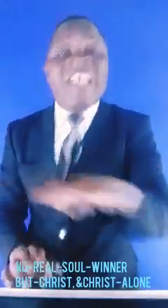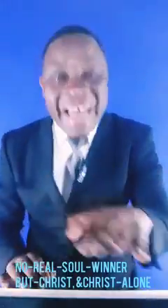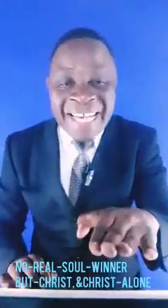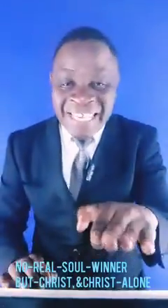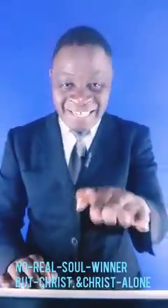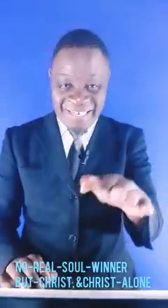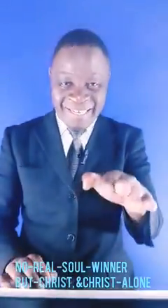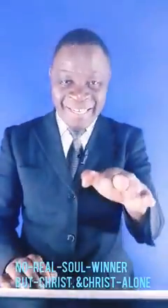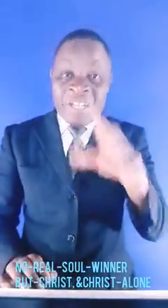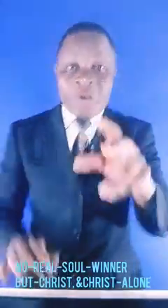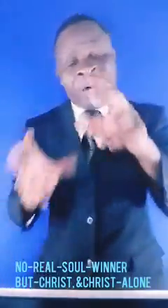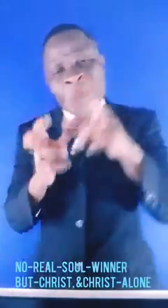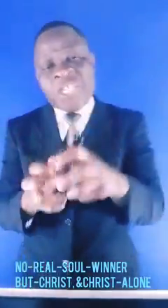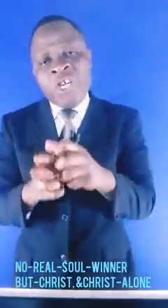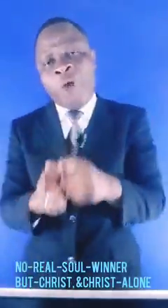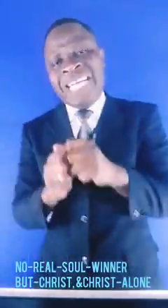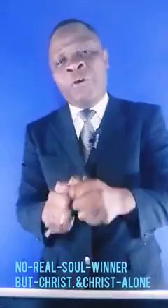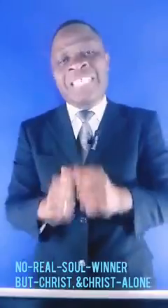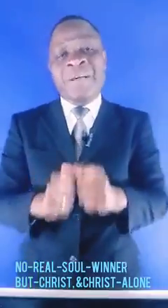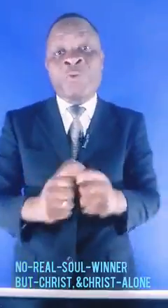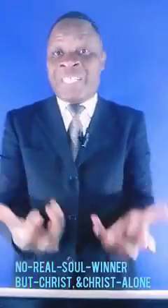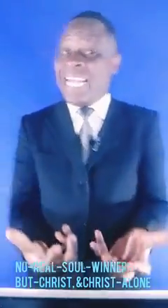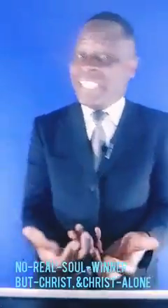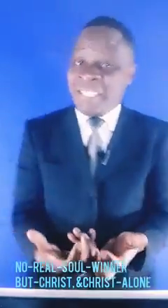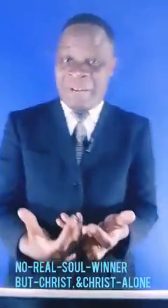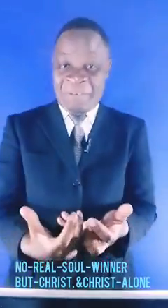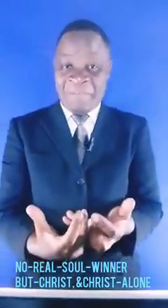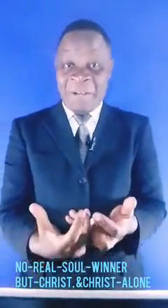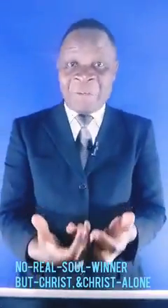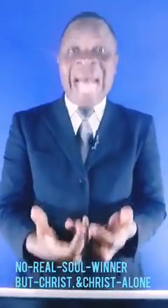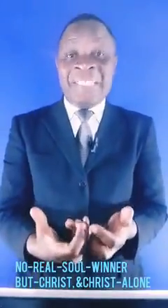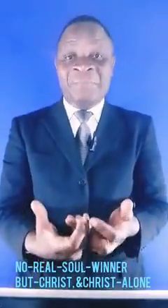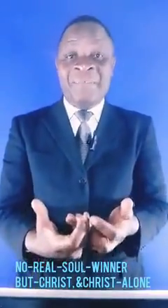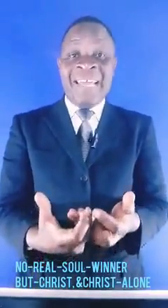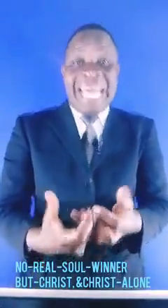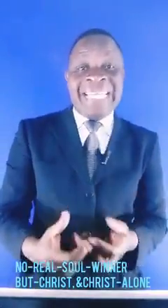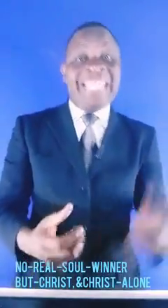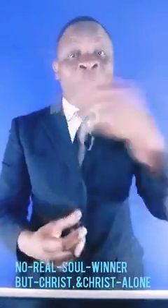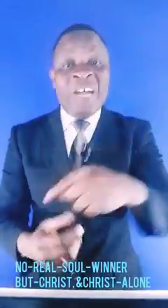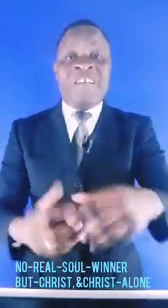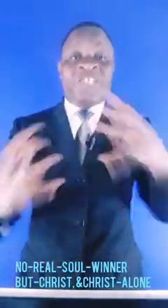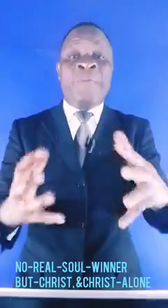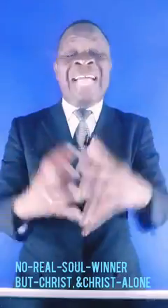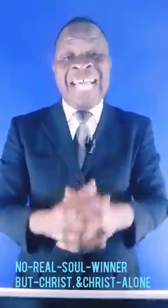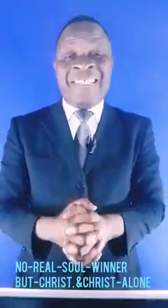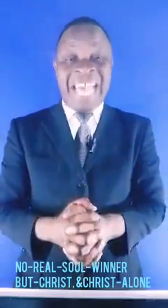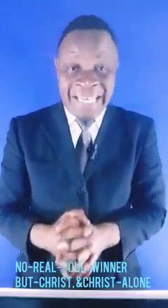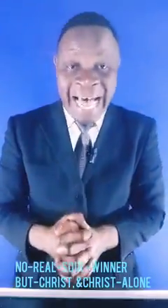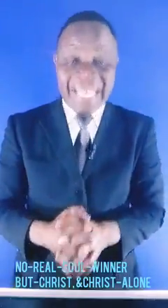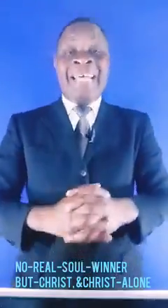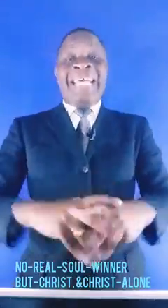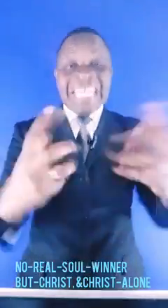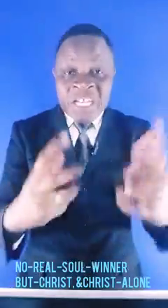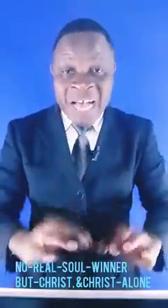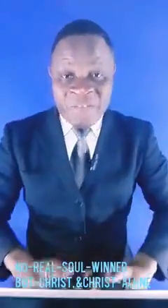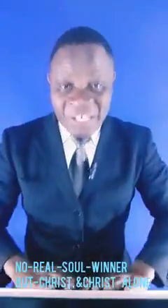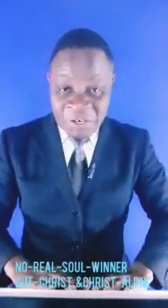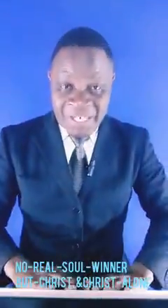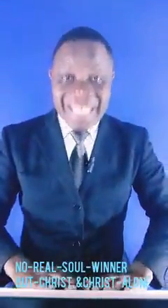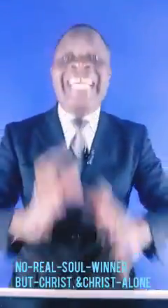never existed. So the question of Nicodemus was legitimate, all right? And in the previous sermon, I said that in salvation, it